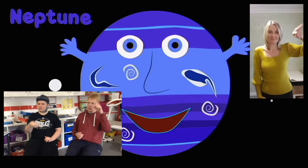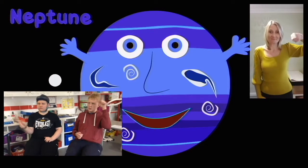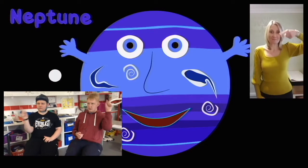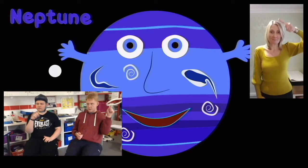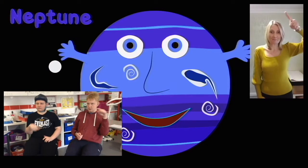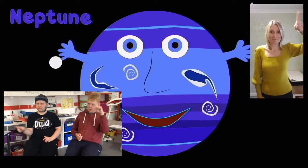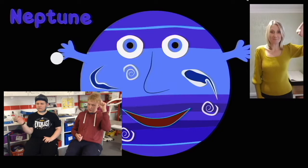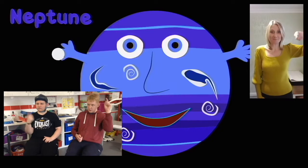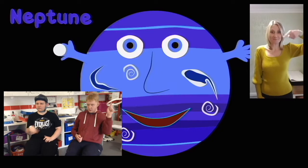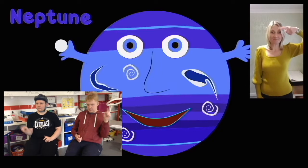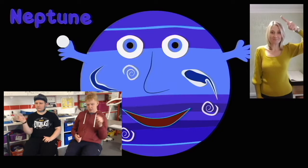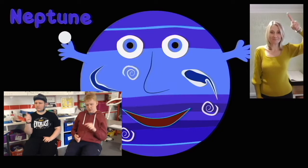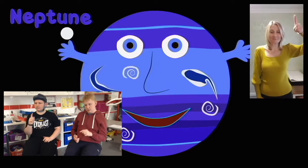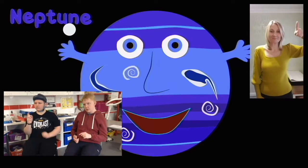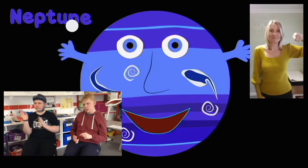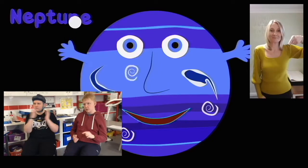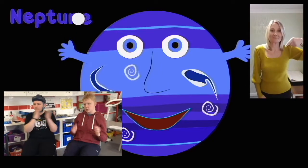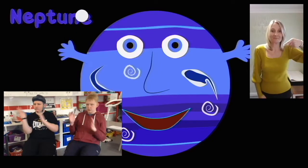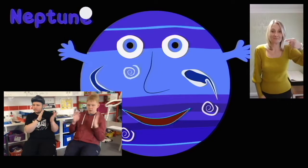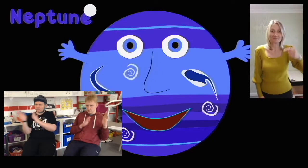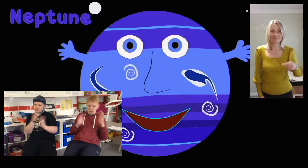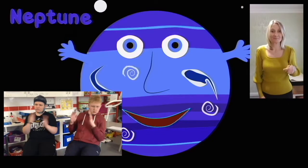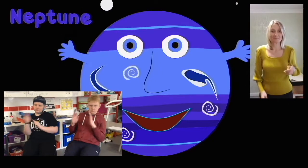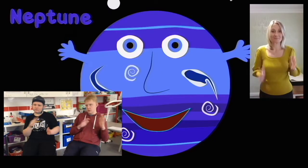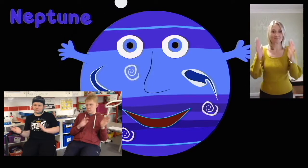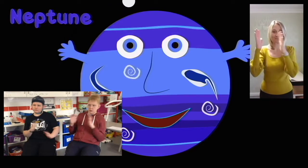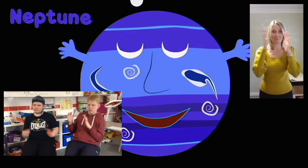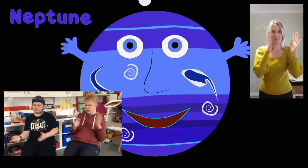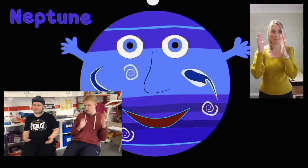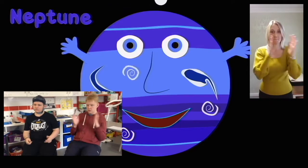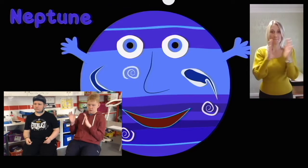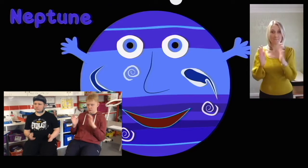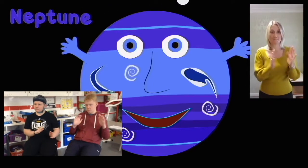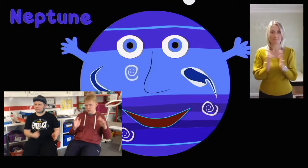sun. I have many storms.